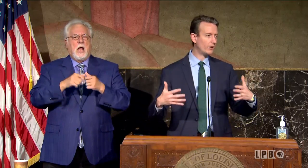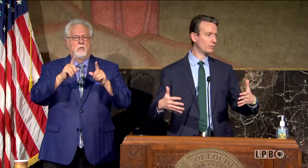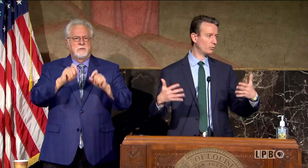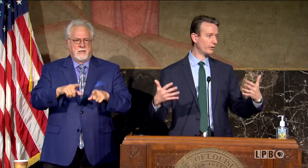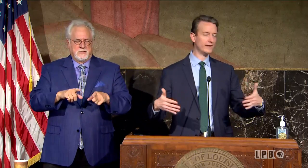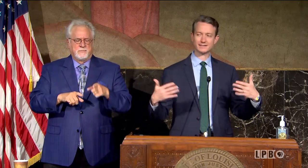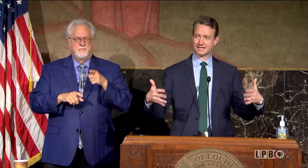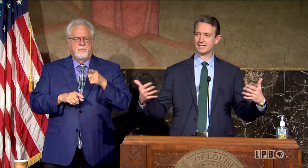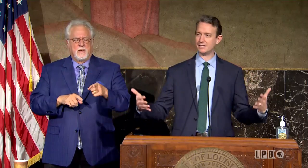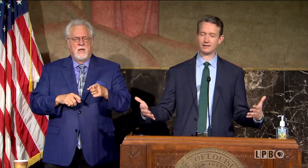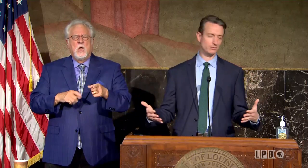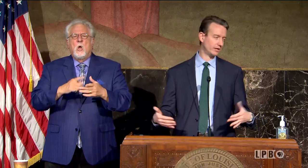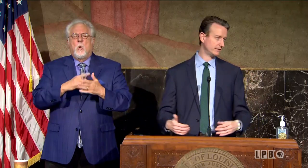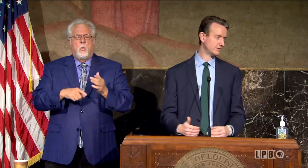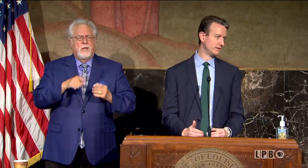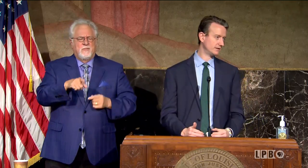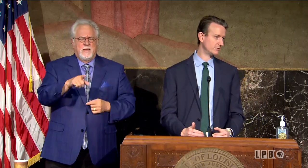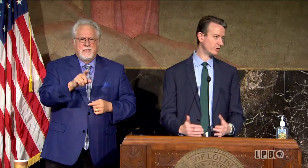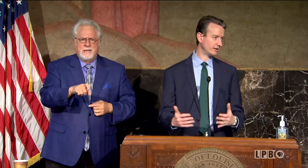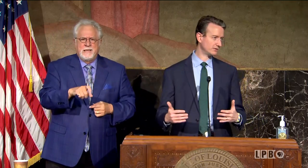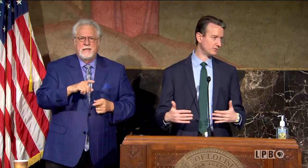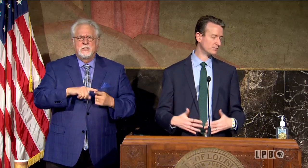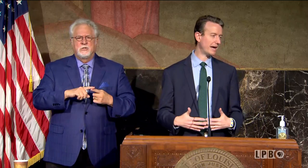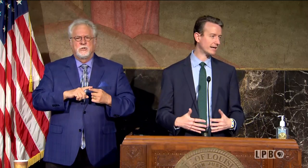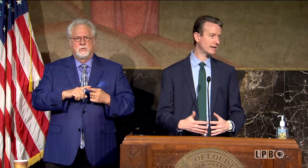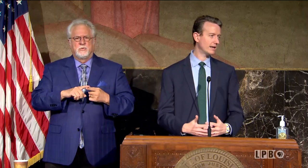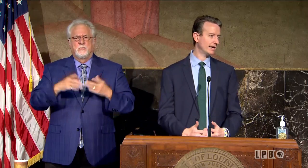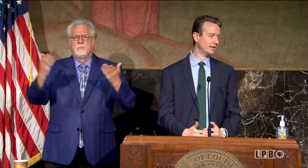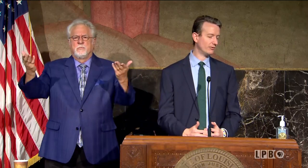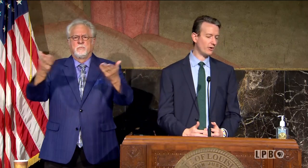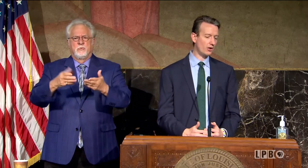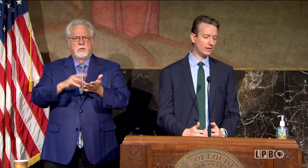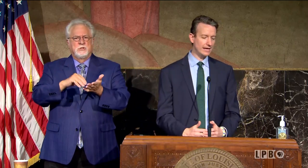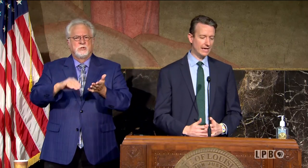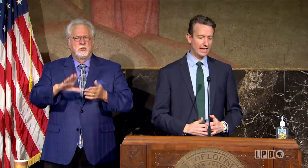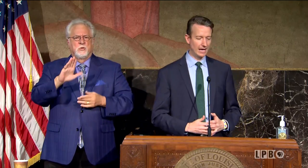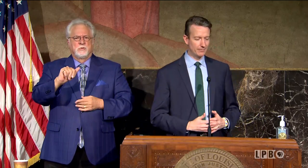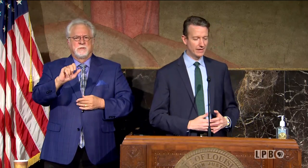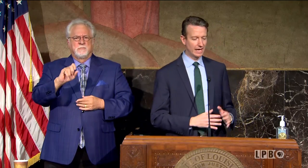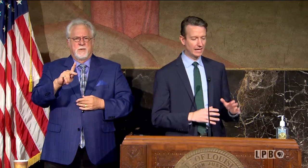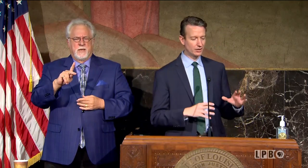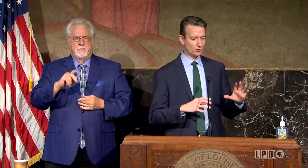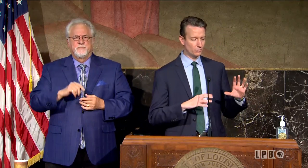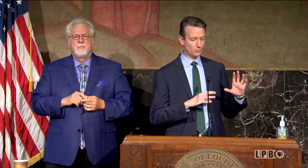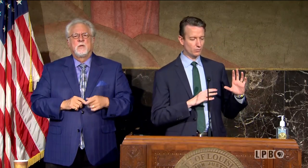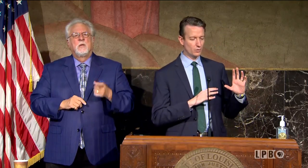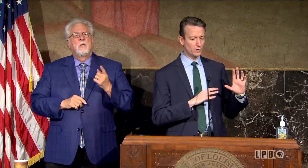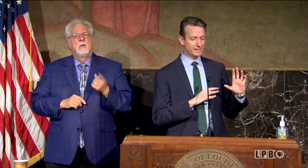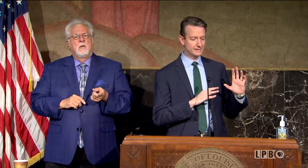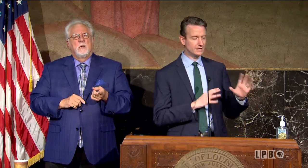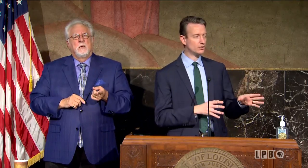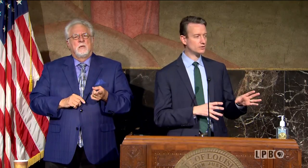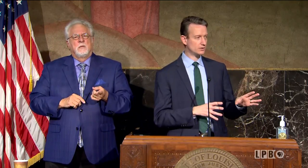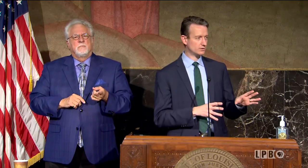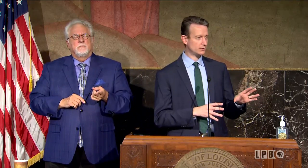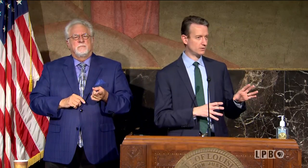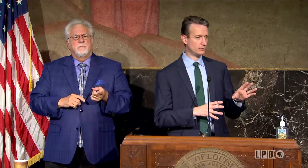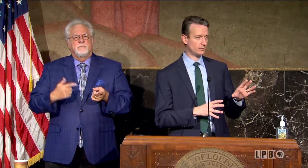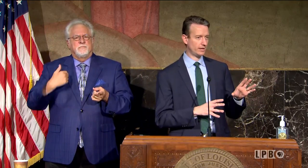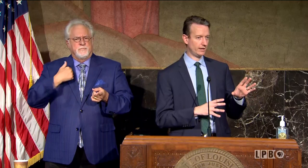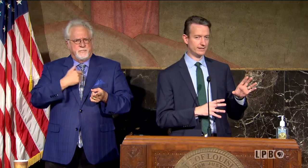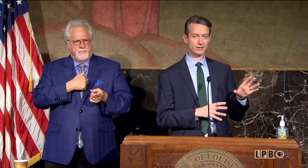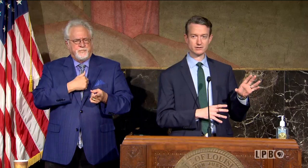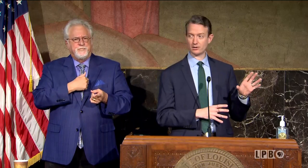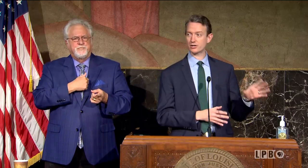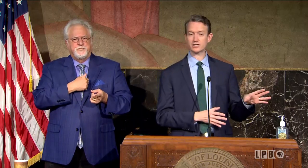thinking about the things they needed in place to bring students back in the fall. We continue